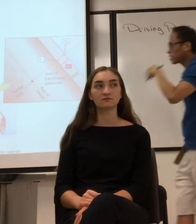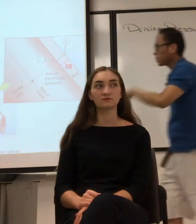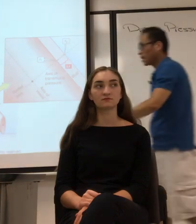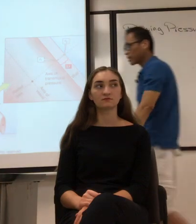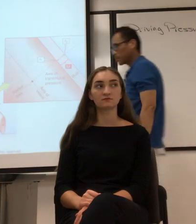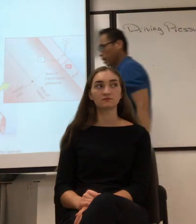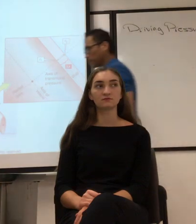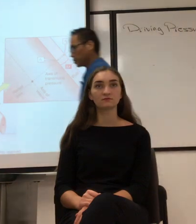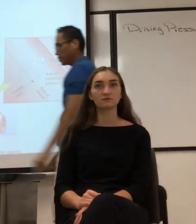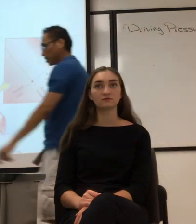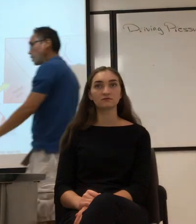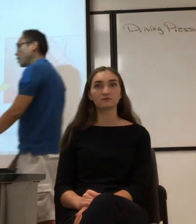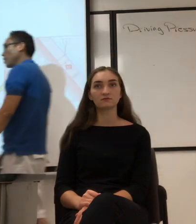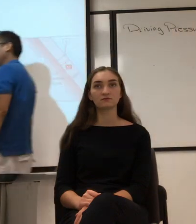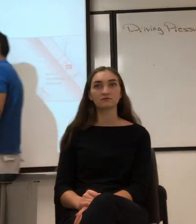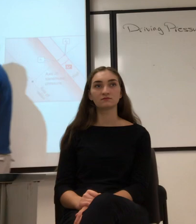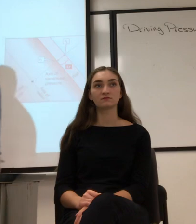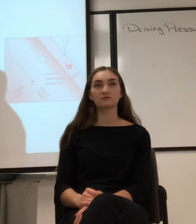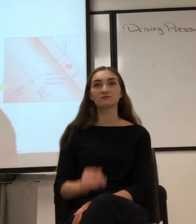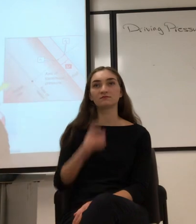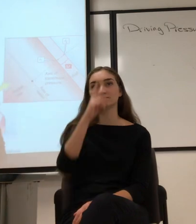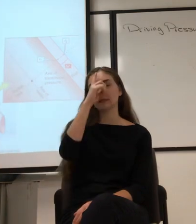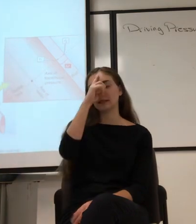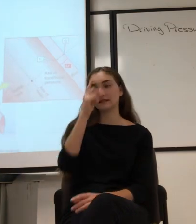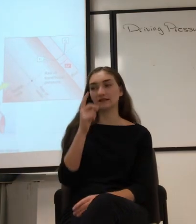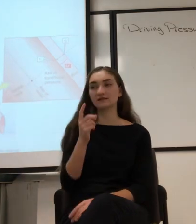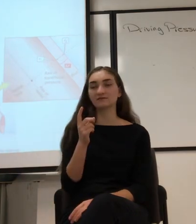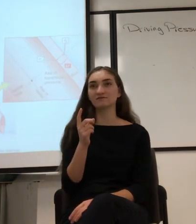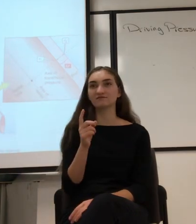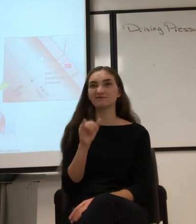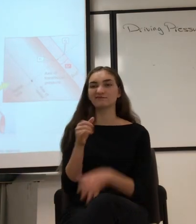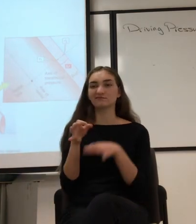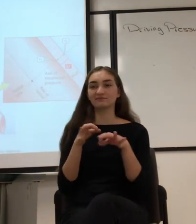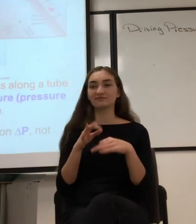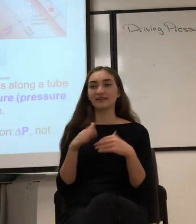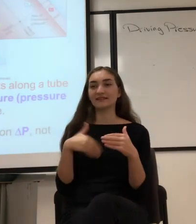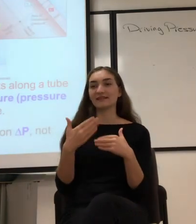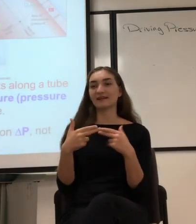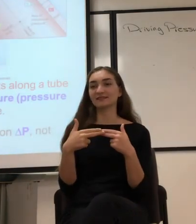So I think that's on my next slide too. Advance the slide.